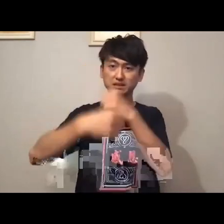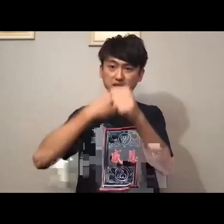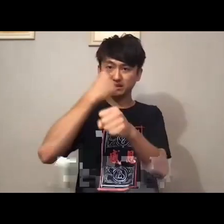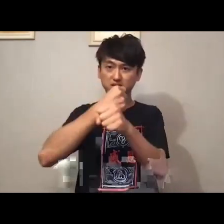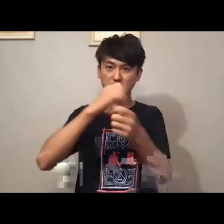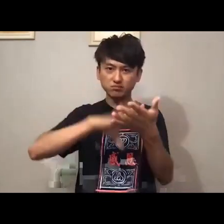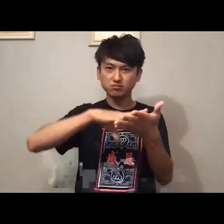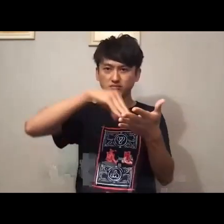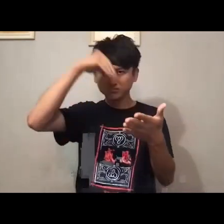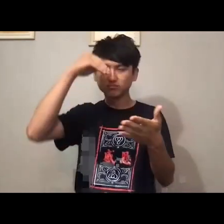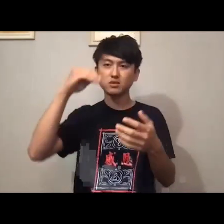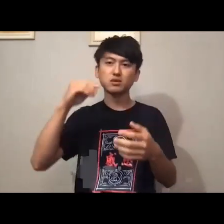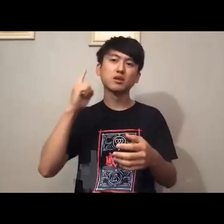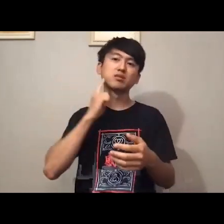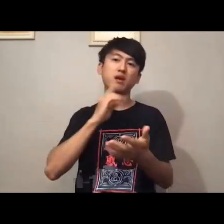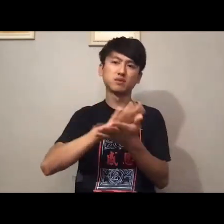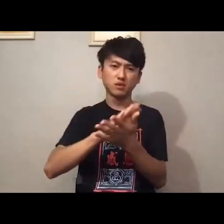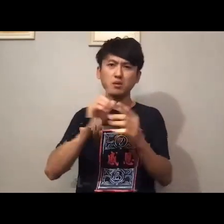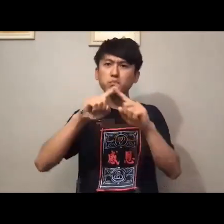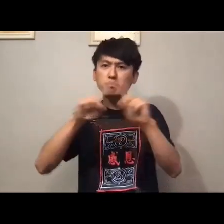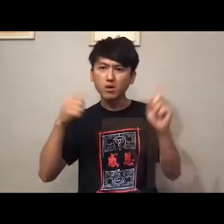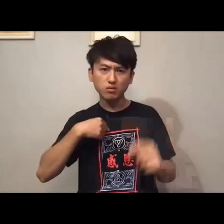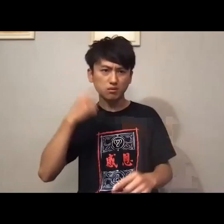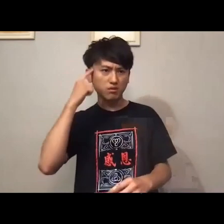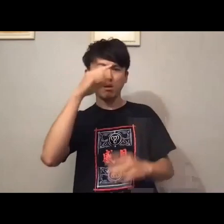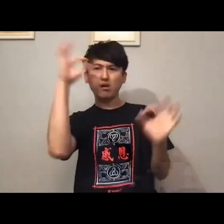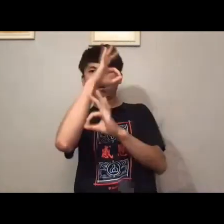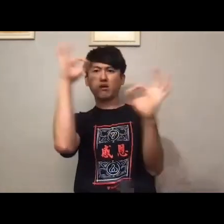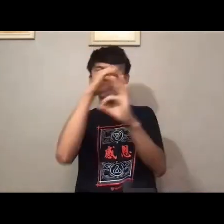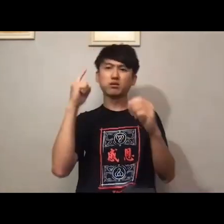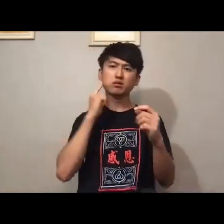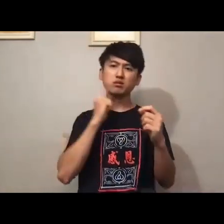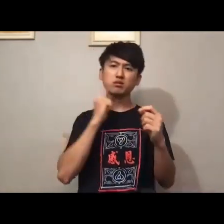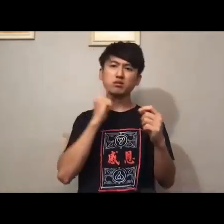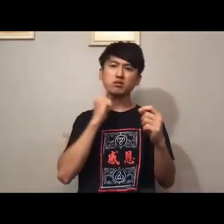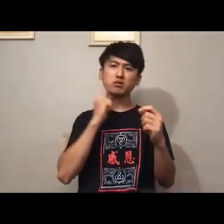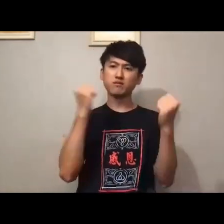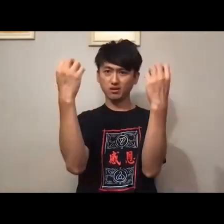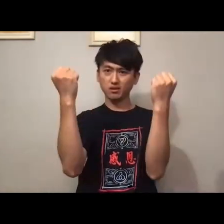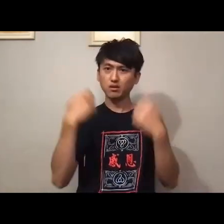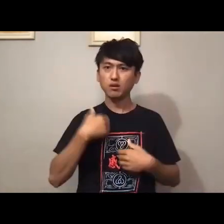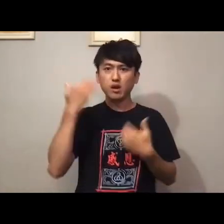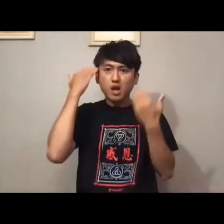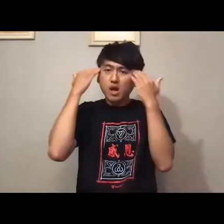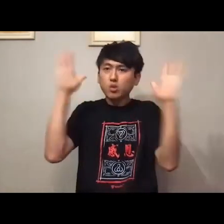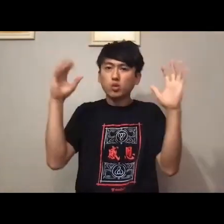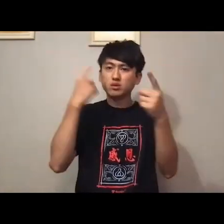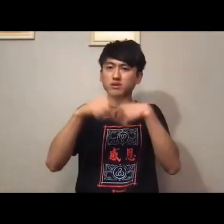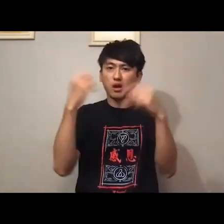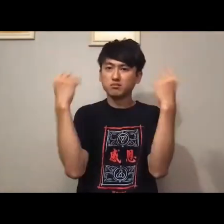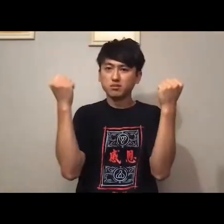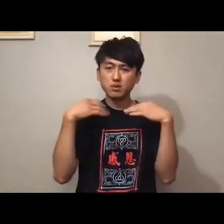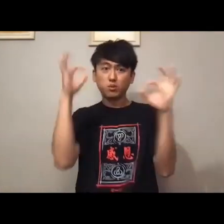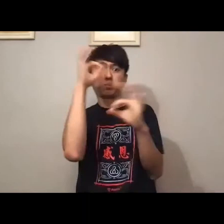I went in to school for 1 year, and it was a school for the deaf. And I didn't know